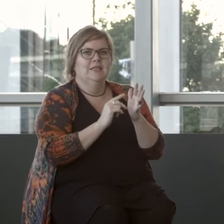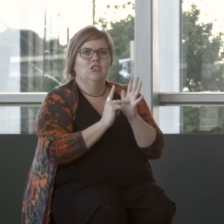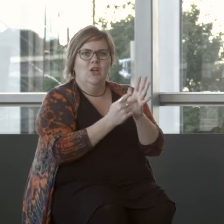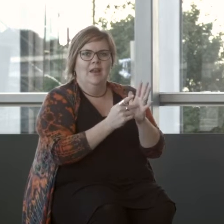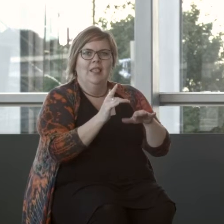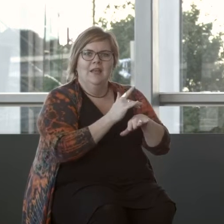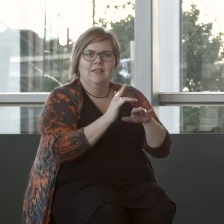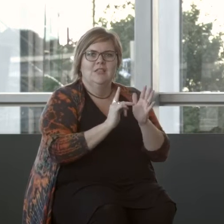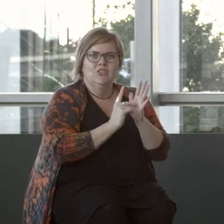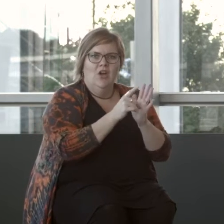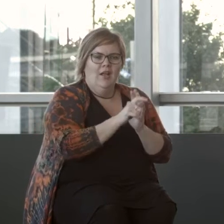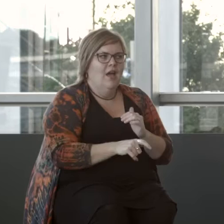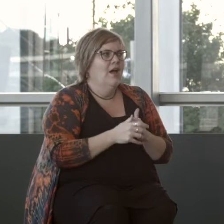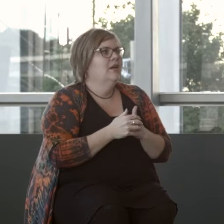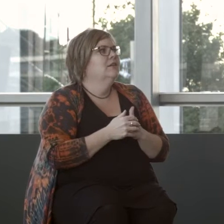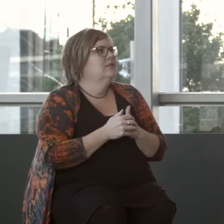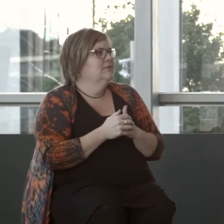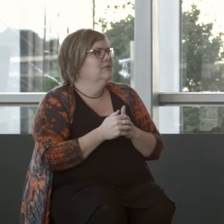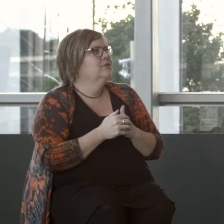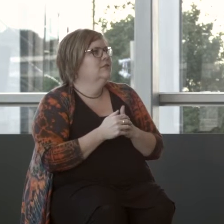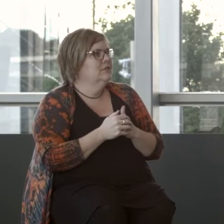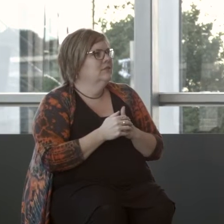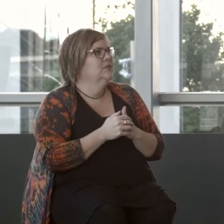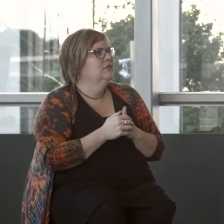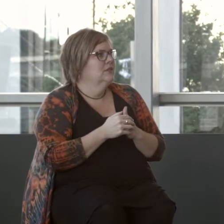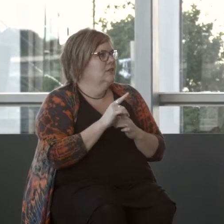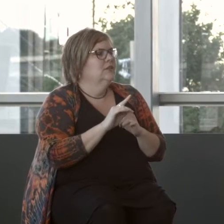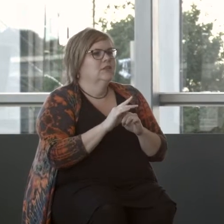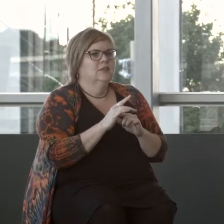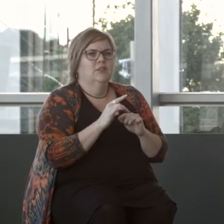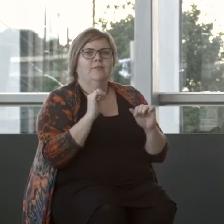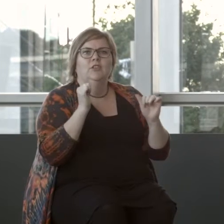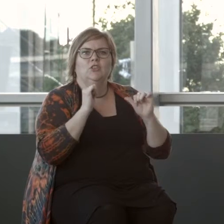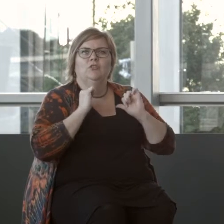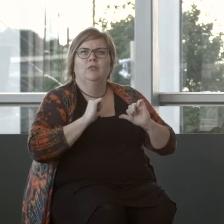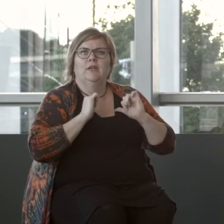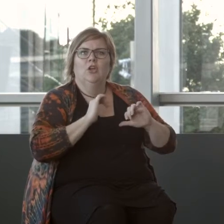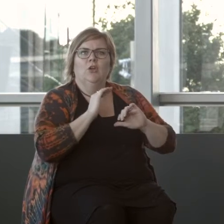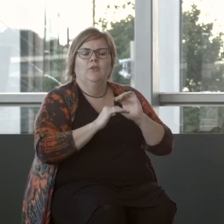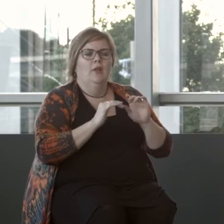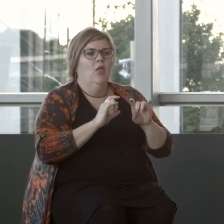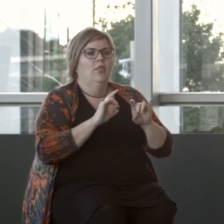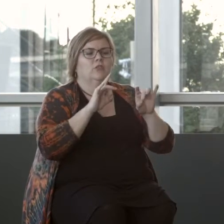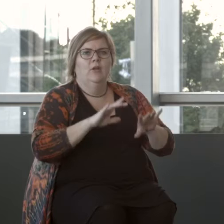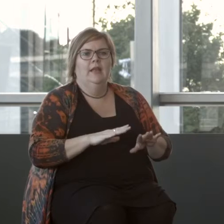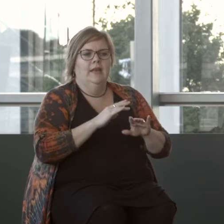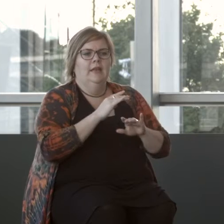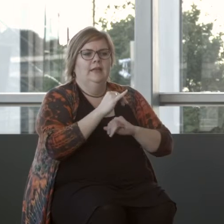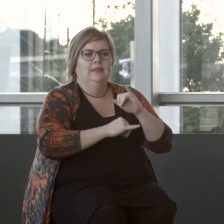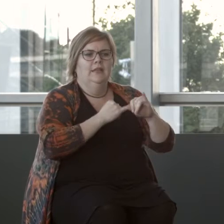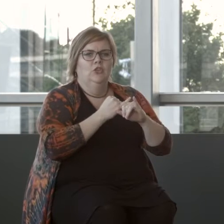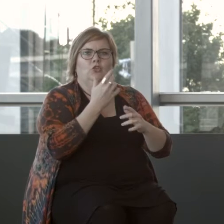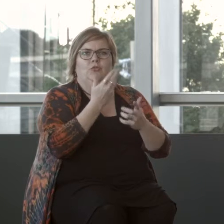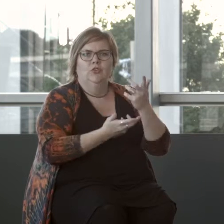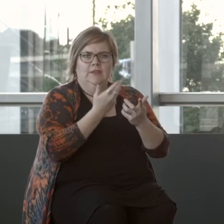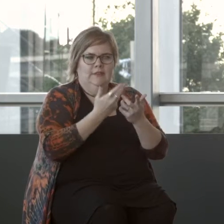designer. She was trained at the Australian National University, where